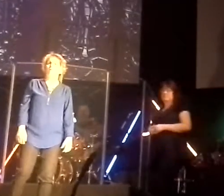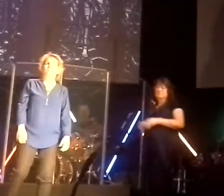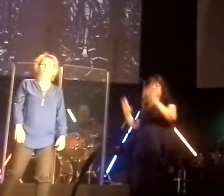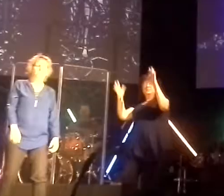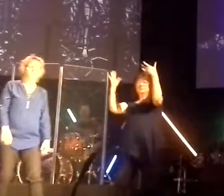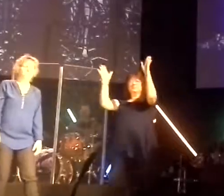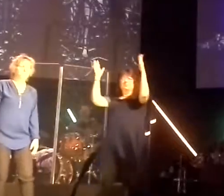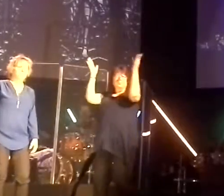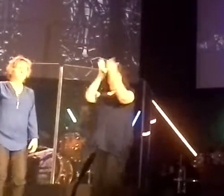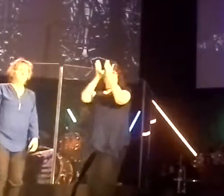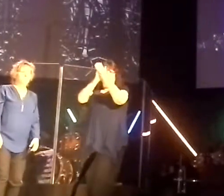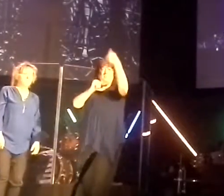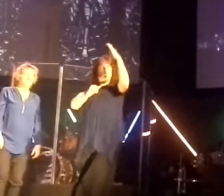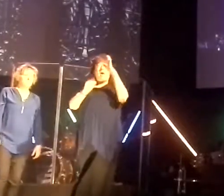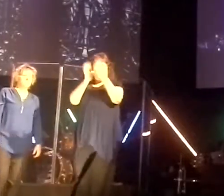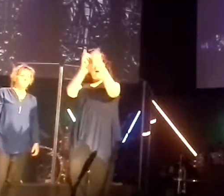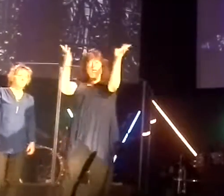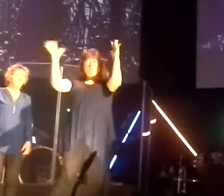got a hand.